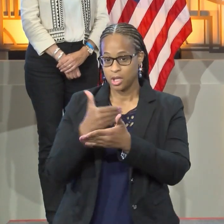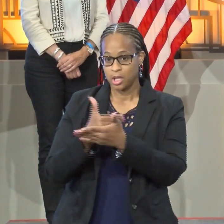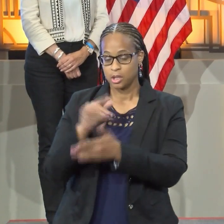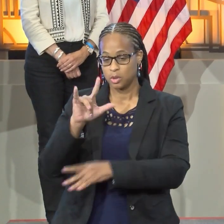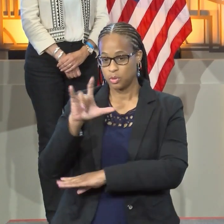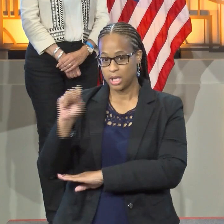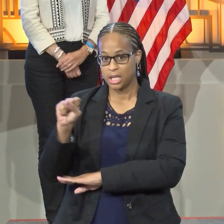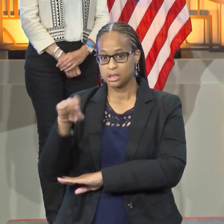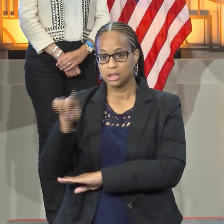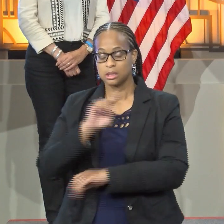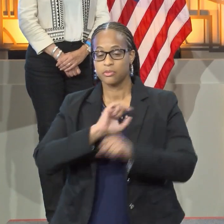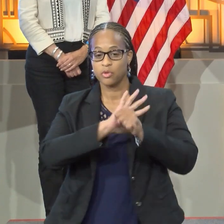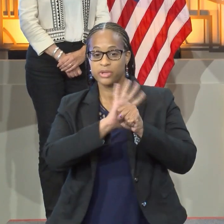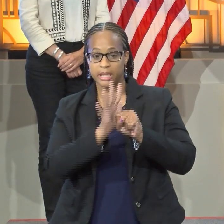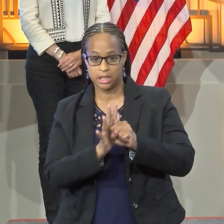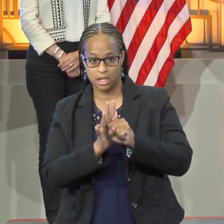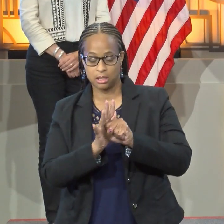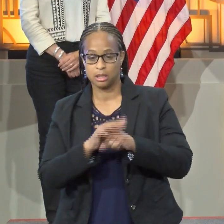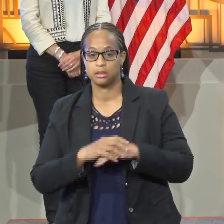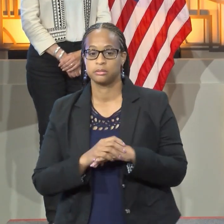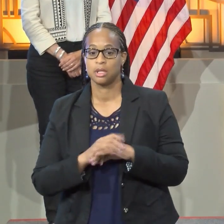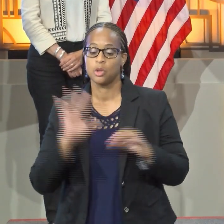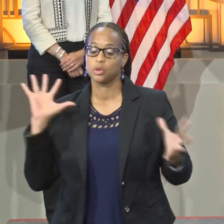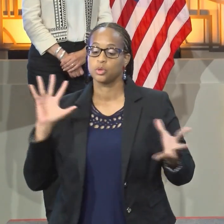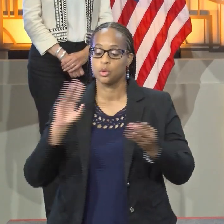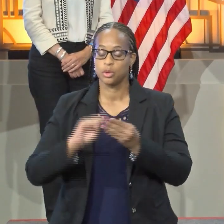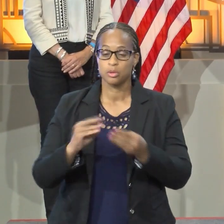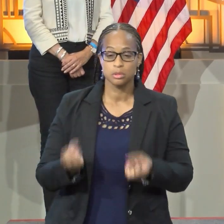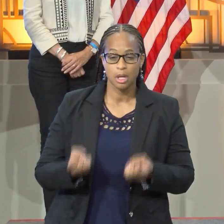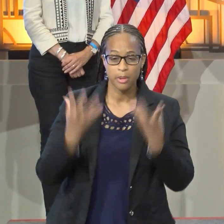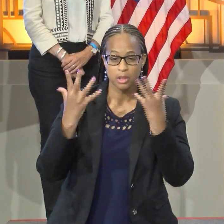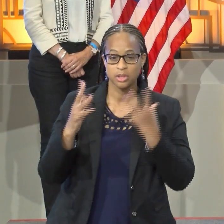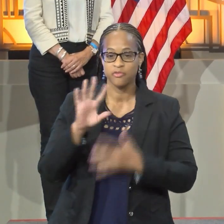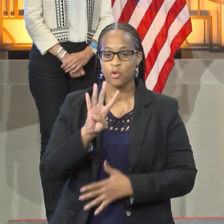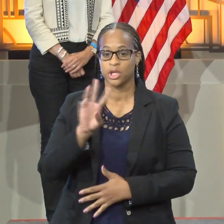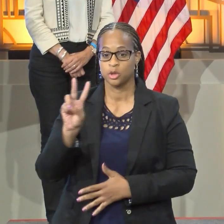of COVID-19, bringing Houston total to